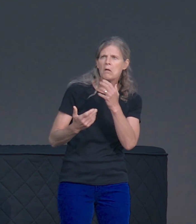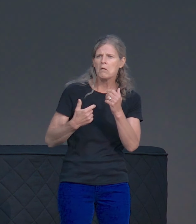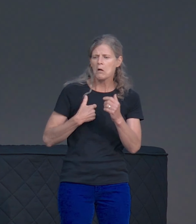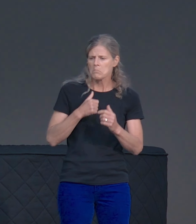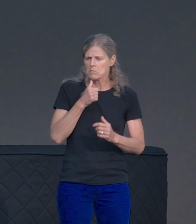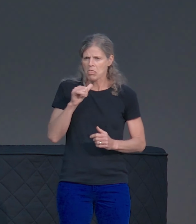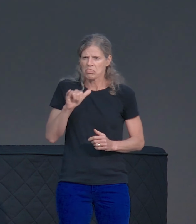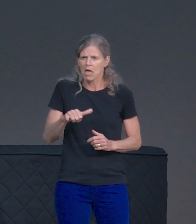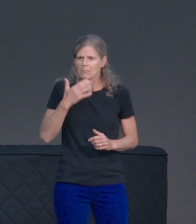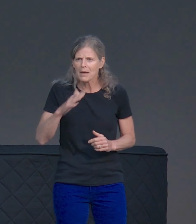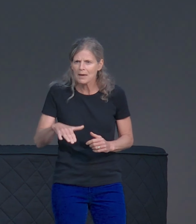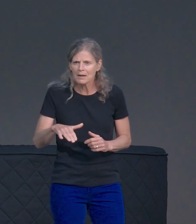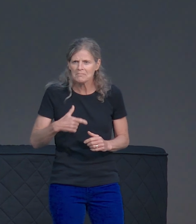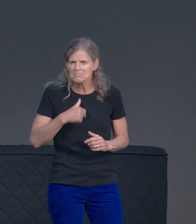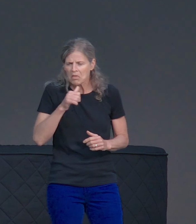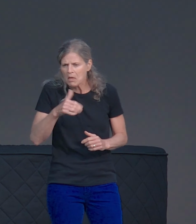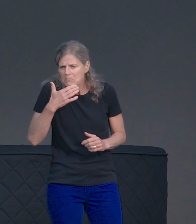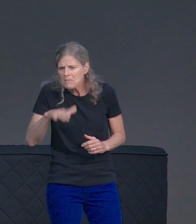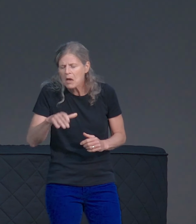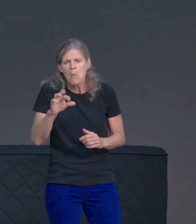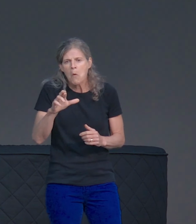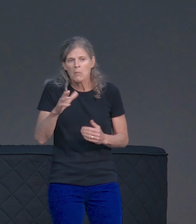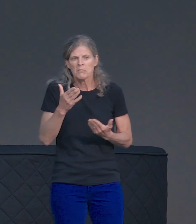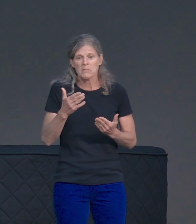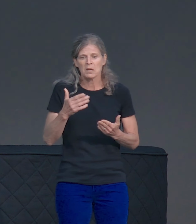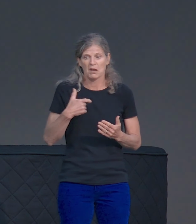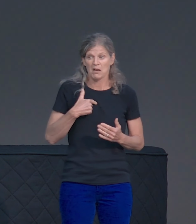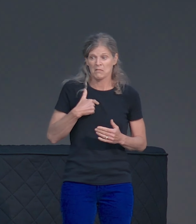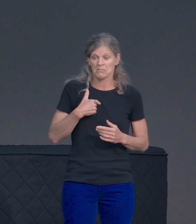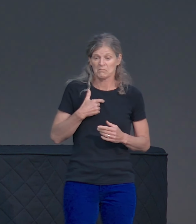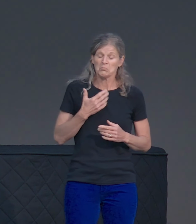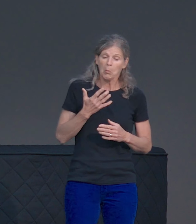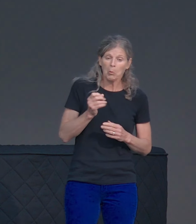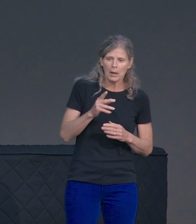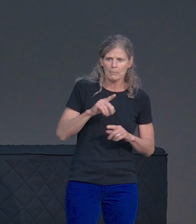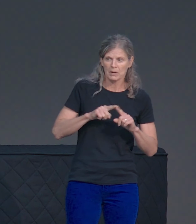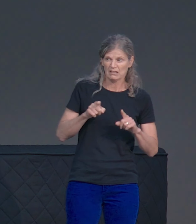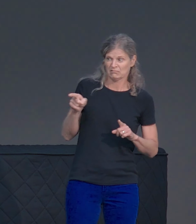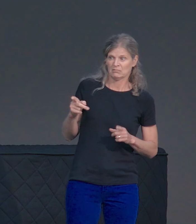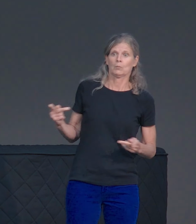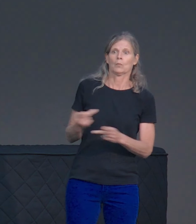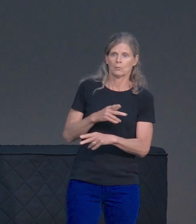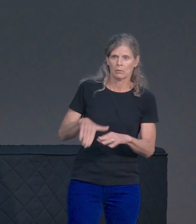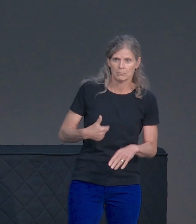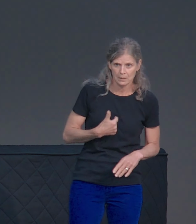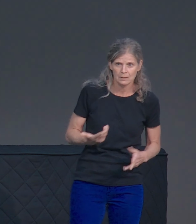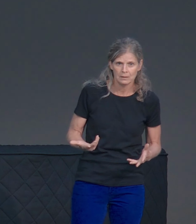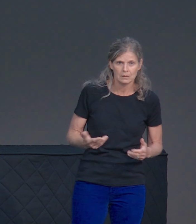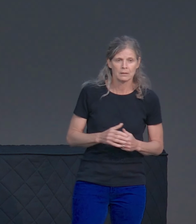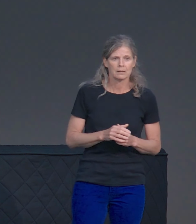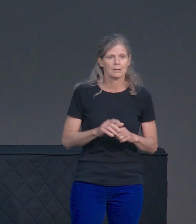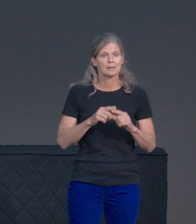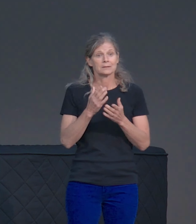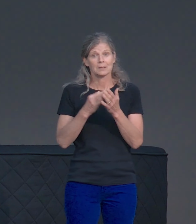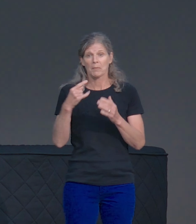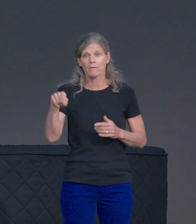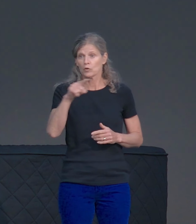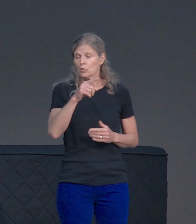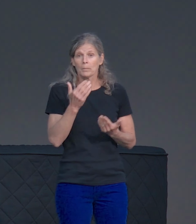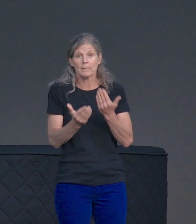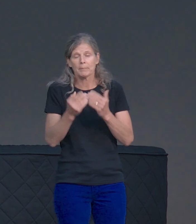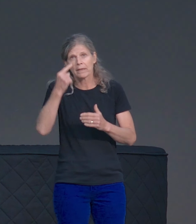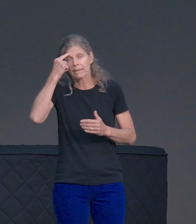that bad, or at least I'm not as bad as that one guy. And some of you may immediately